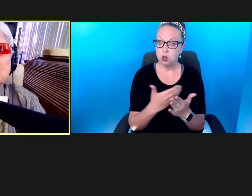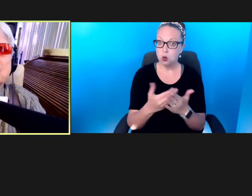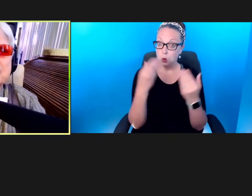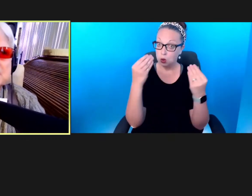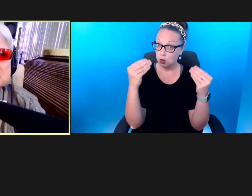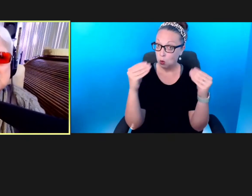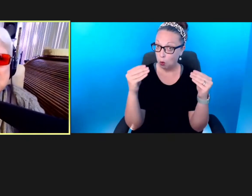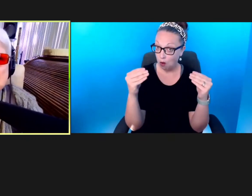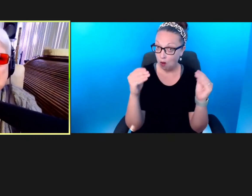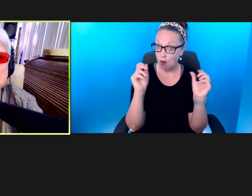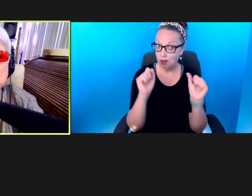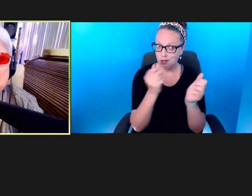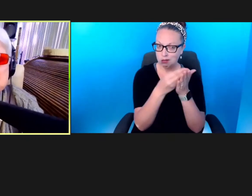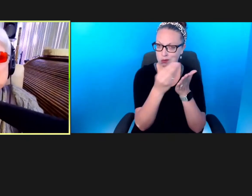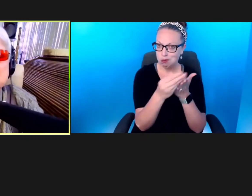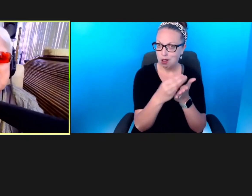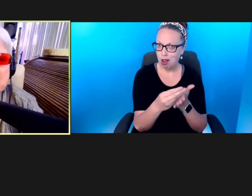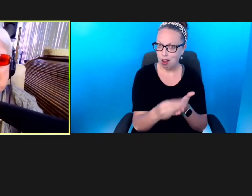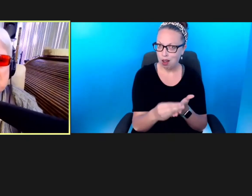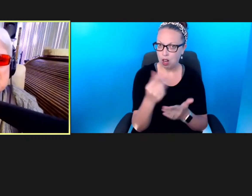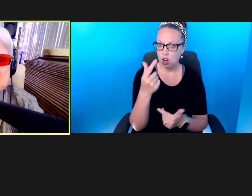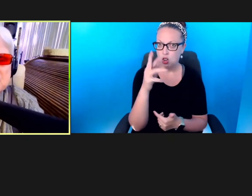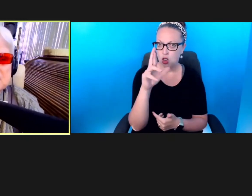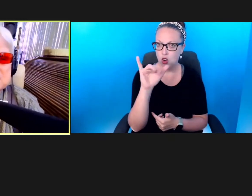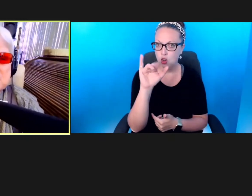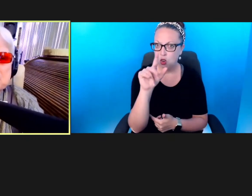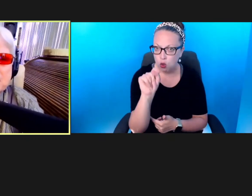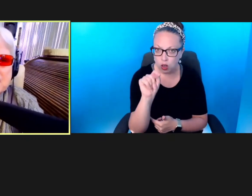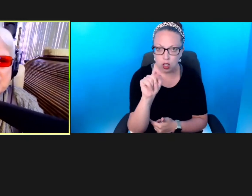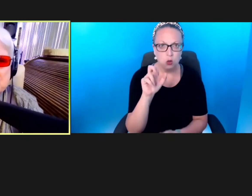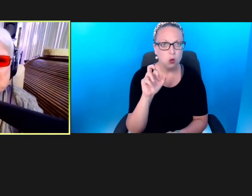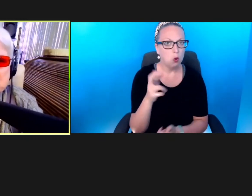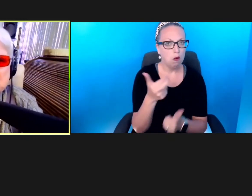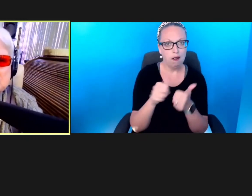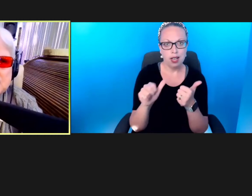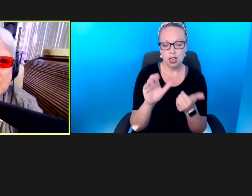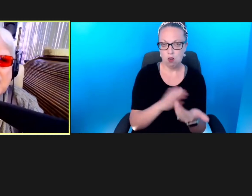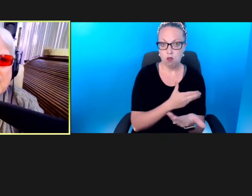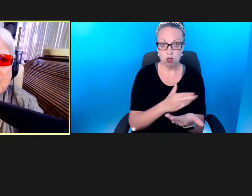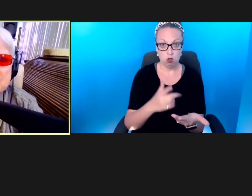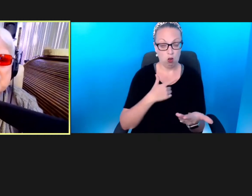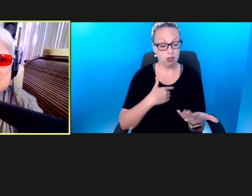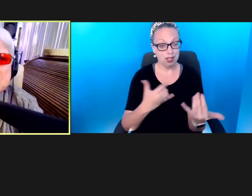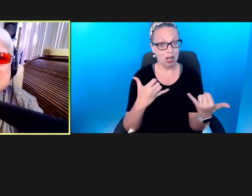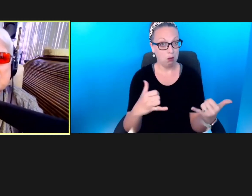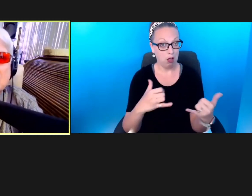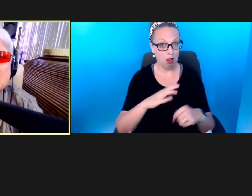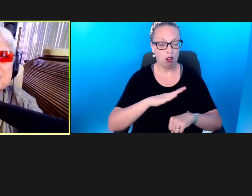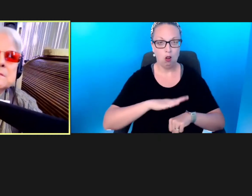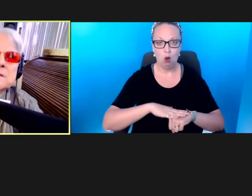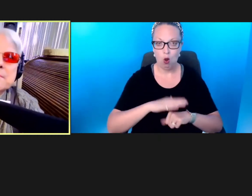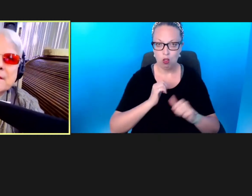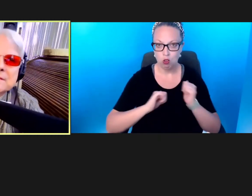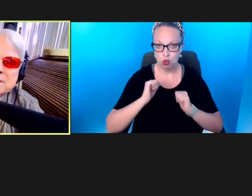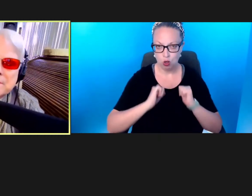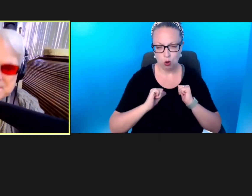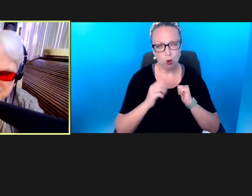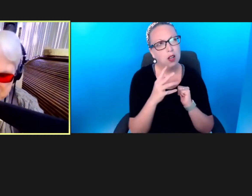you can buy Grit or any of the songs that I play on the show. And